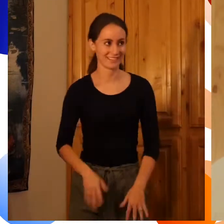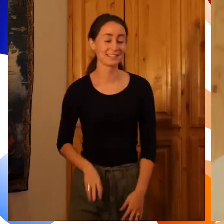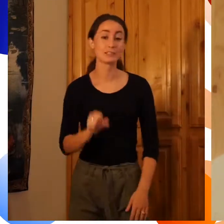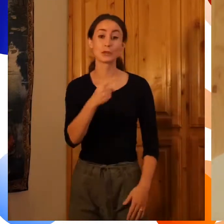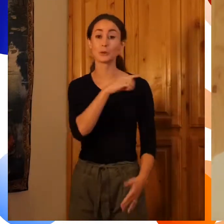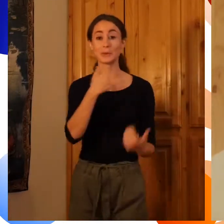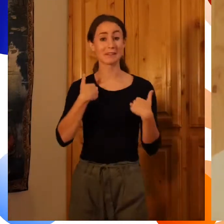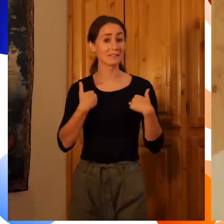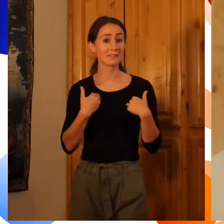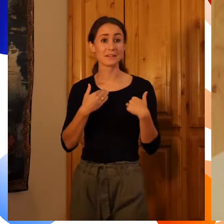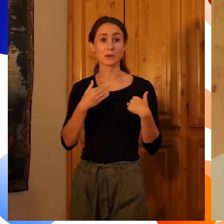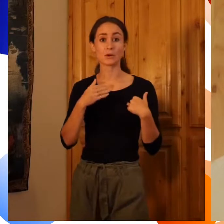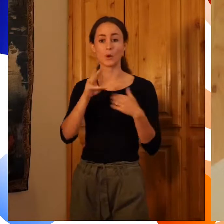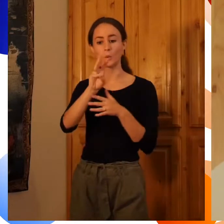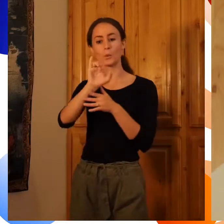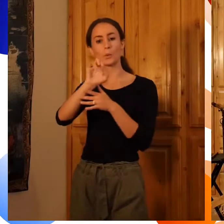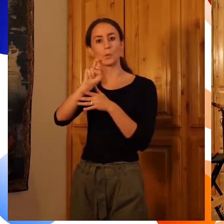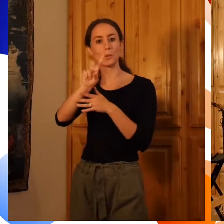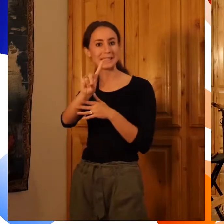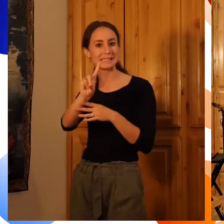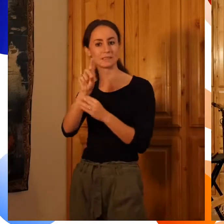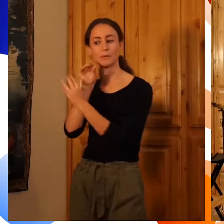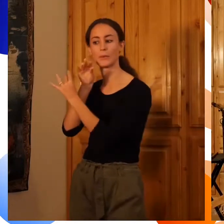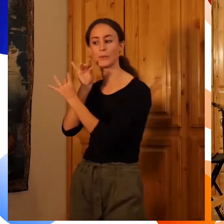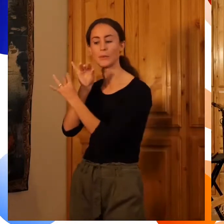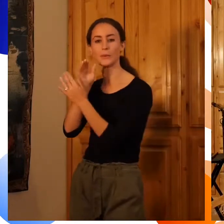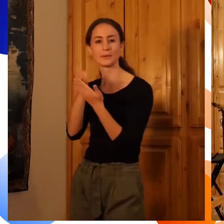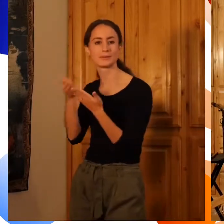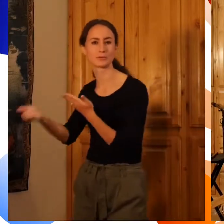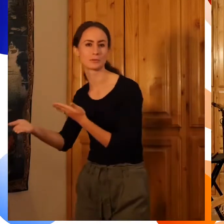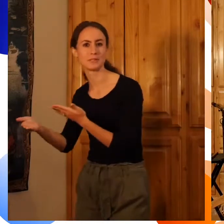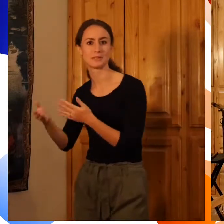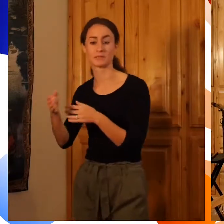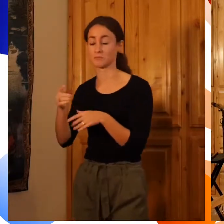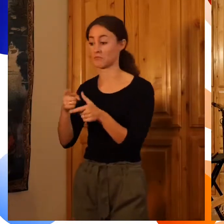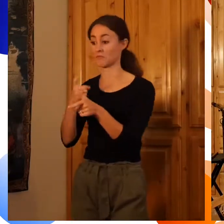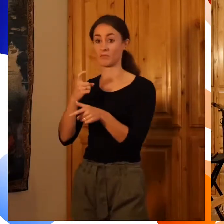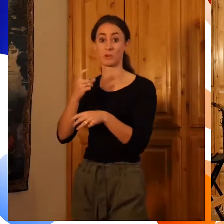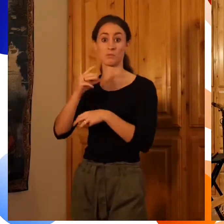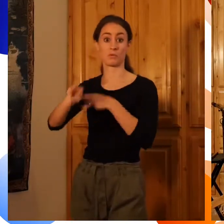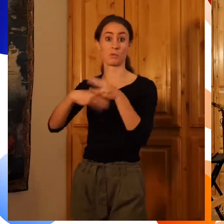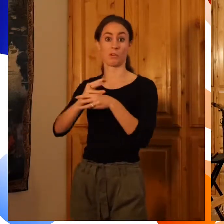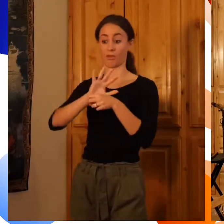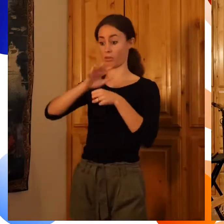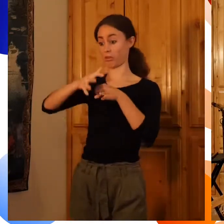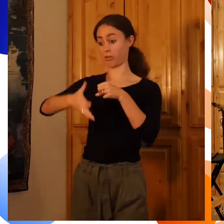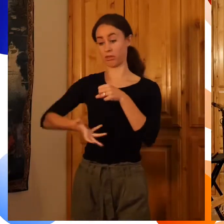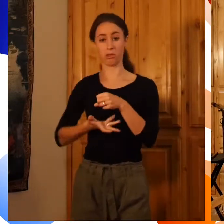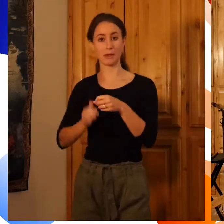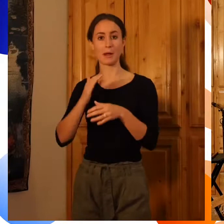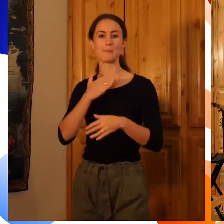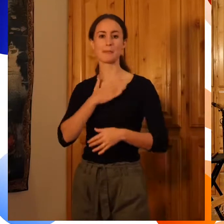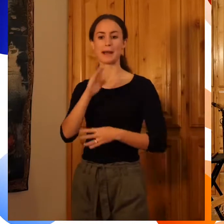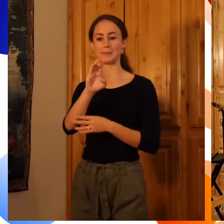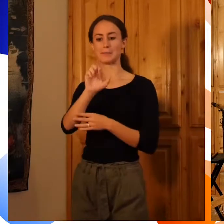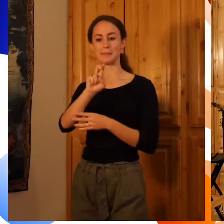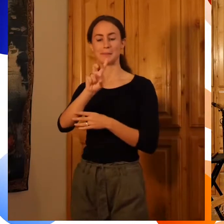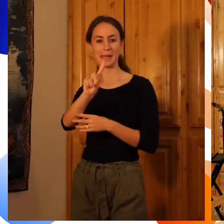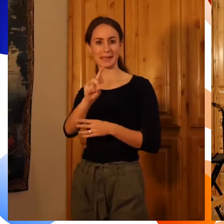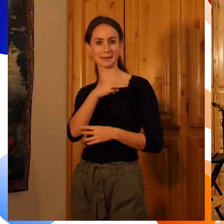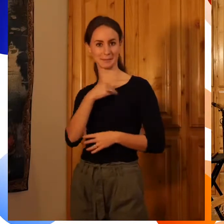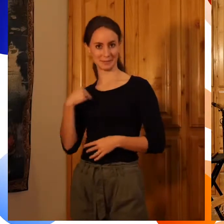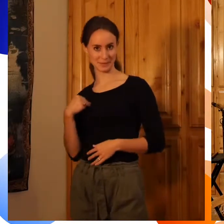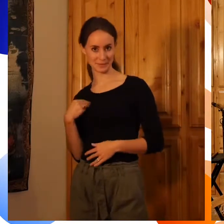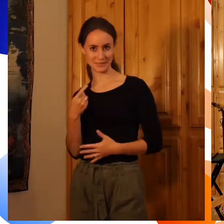strings, my he made shakuhachis, band the members, Japanese flutes. My band members used to call me strings for a long time. And then they started